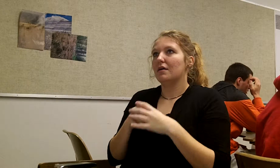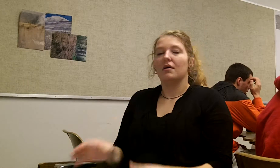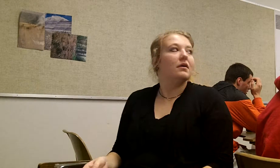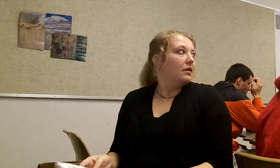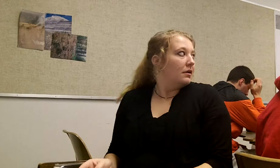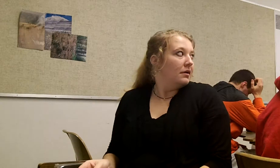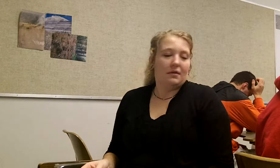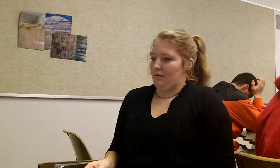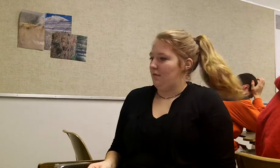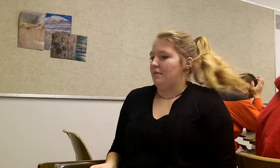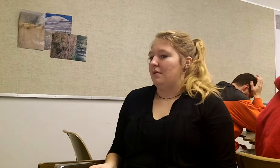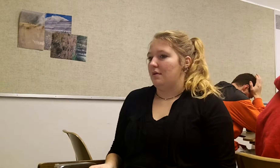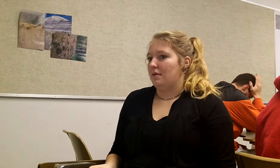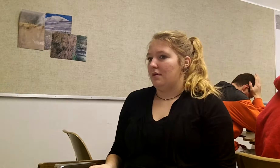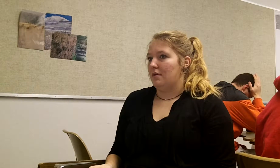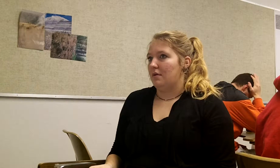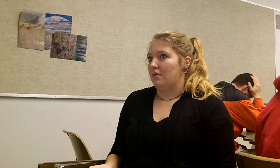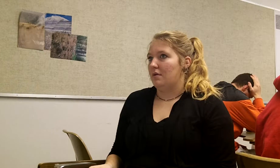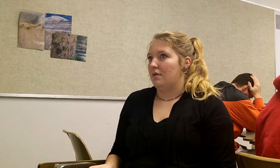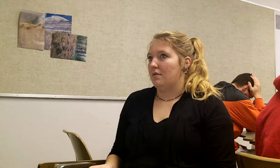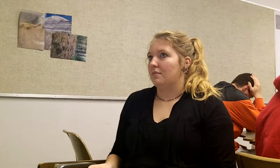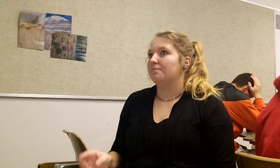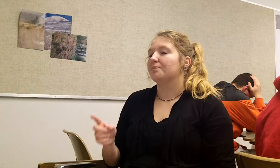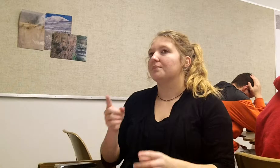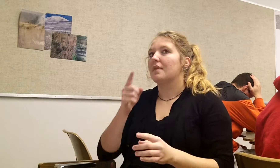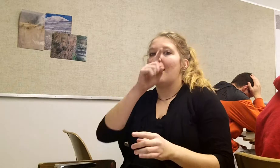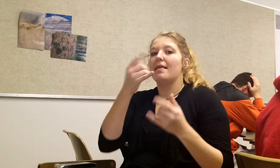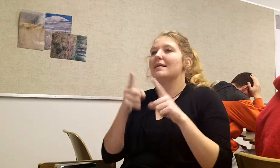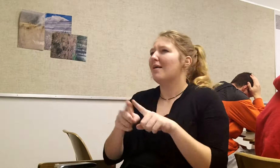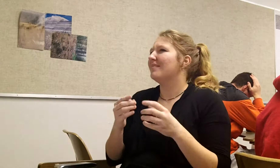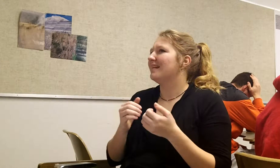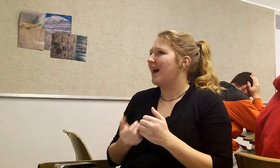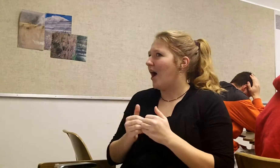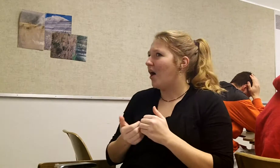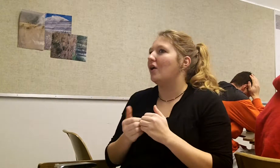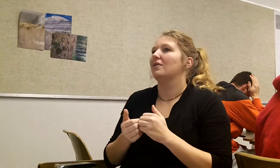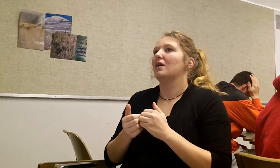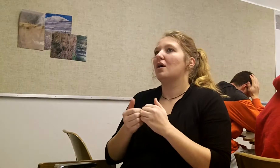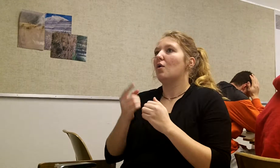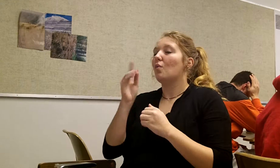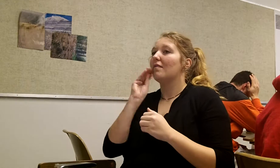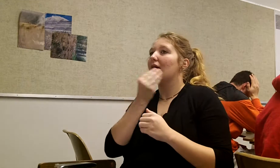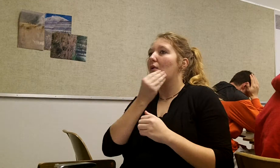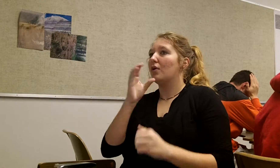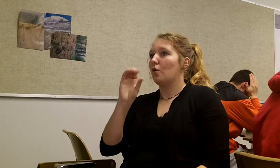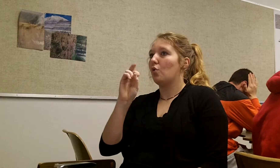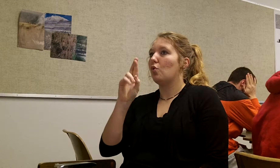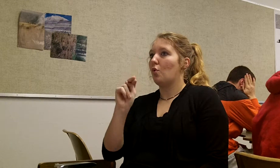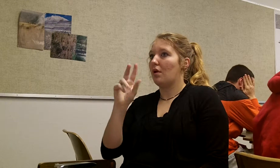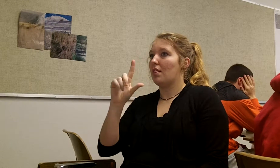that grows in pastures, especially in Northern California. If pregnant ewes ingest this plant, it